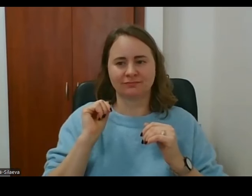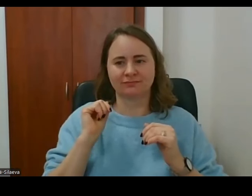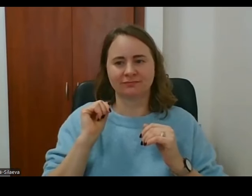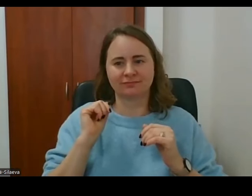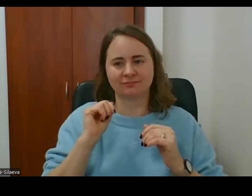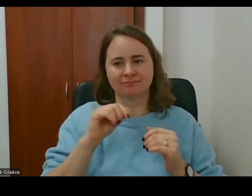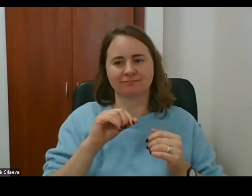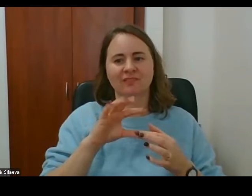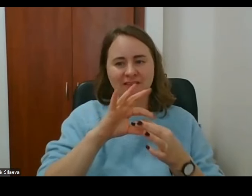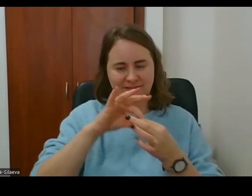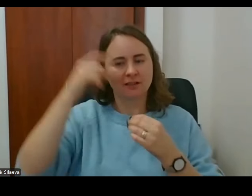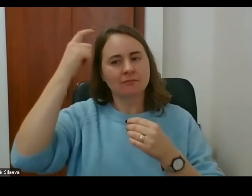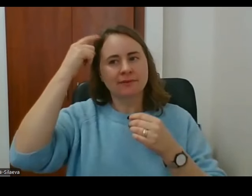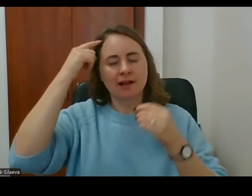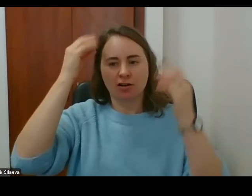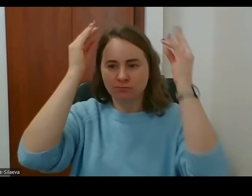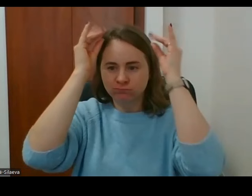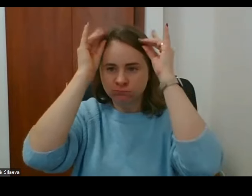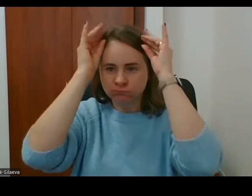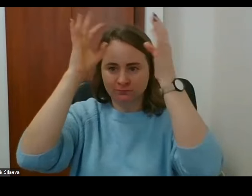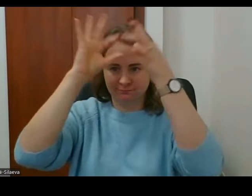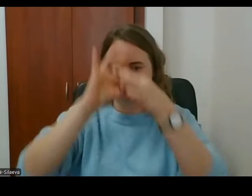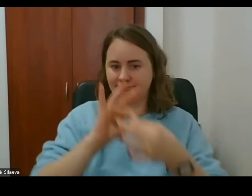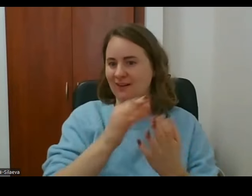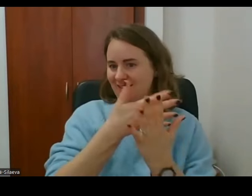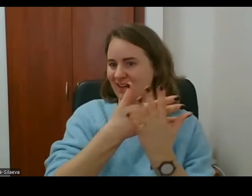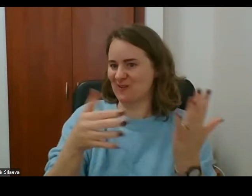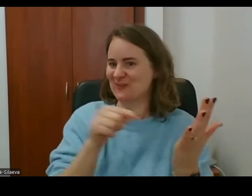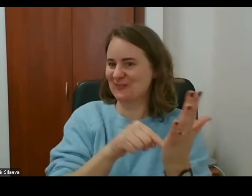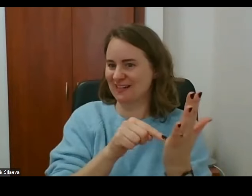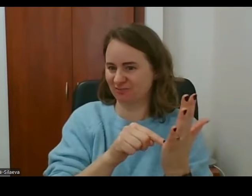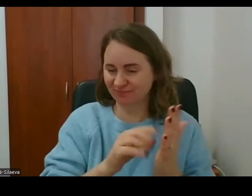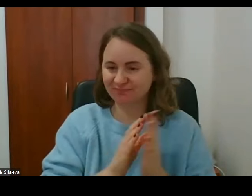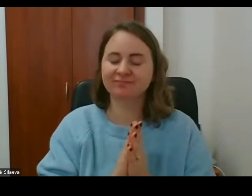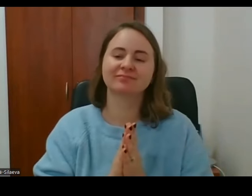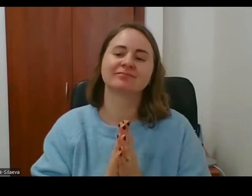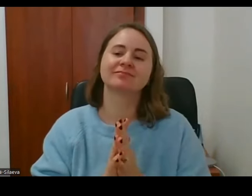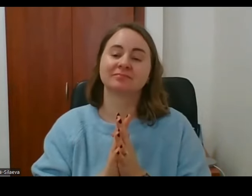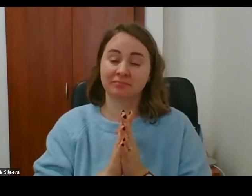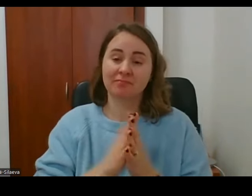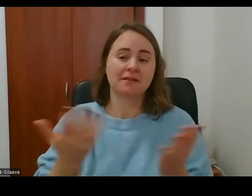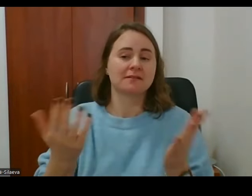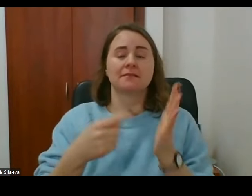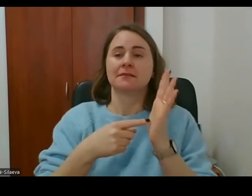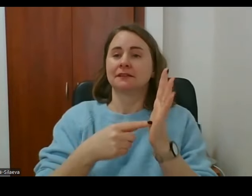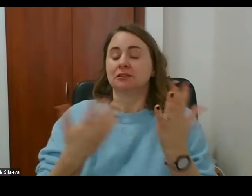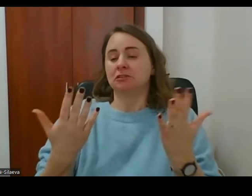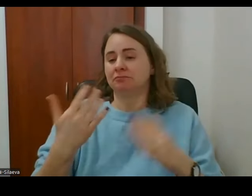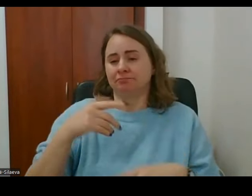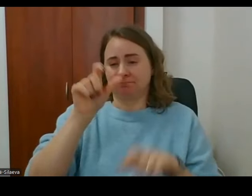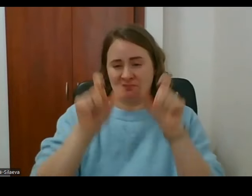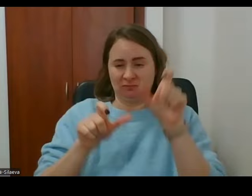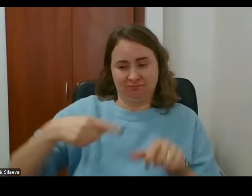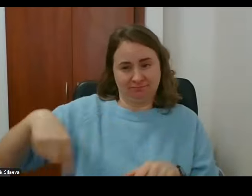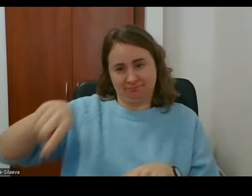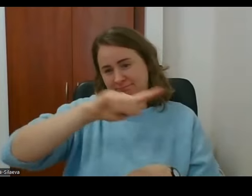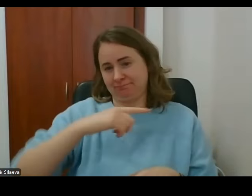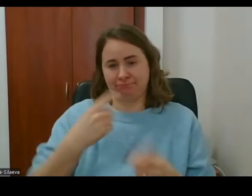When we are speaking about language, we always emphasize the importance of thinking because